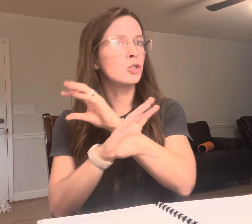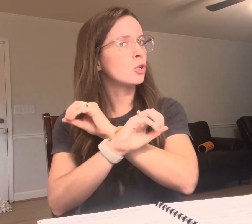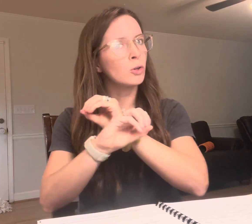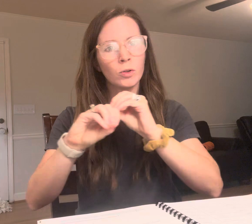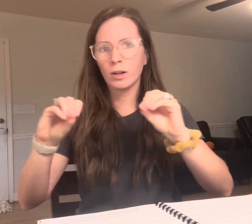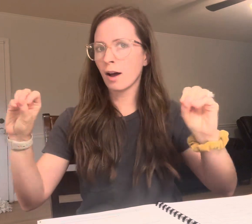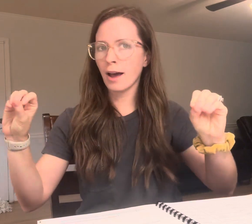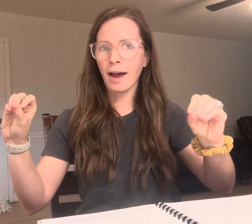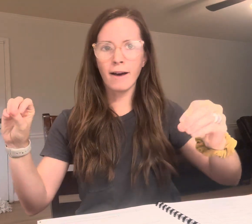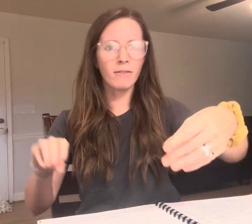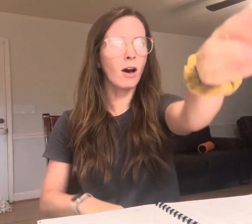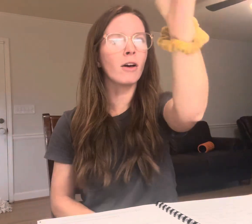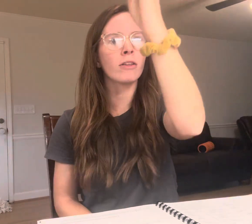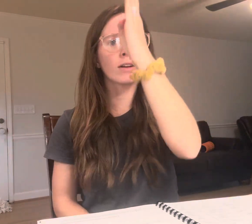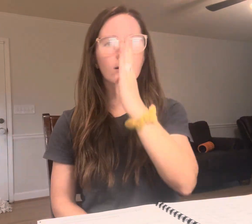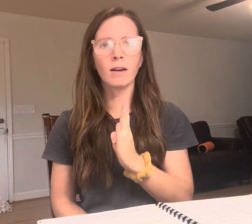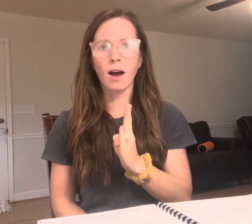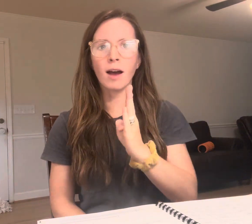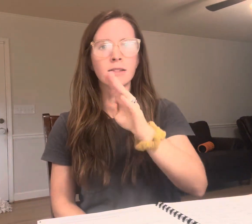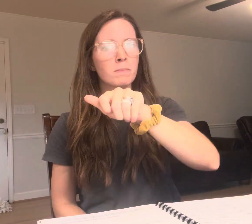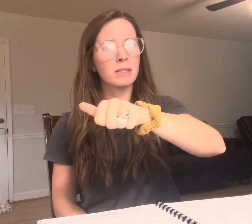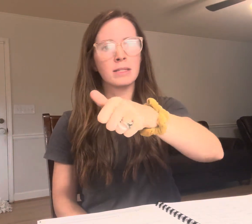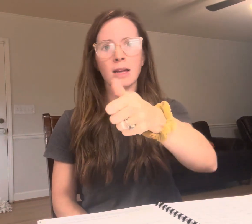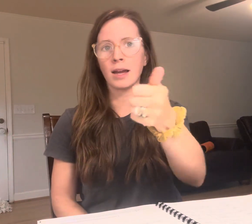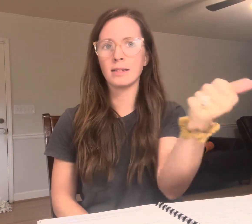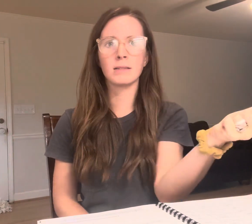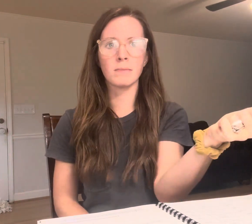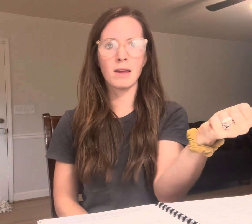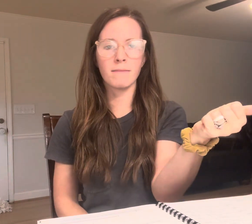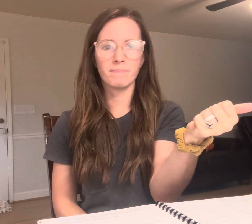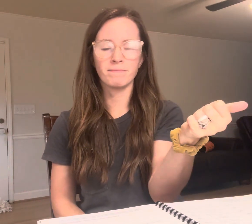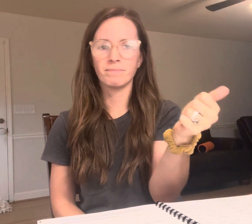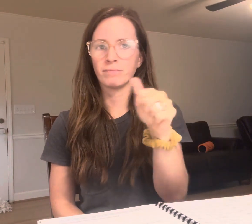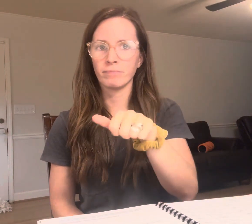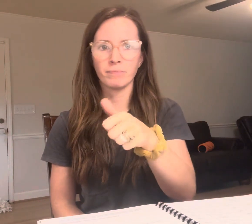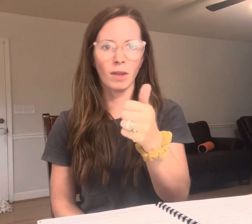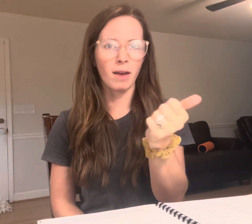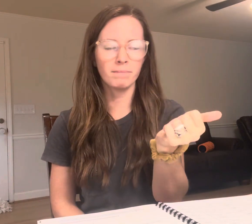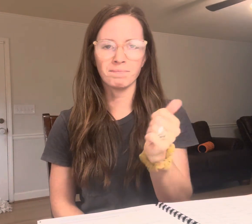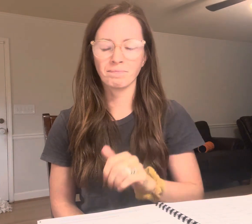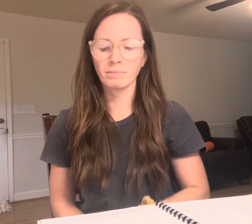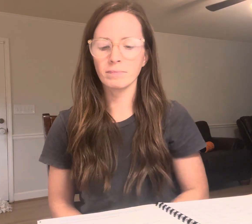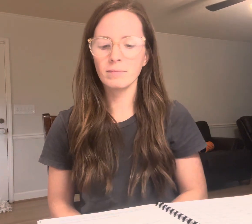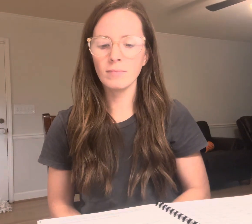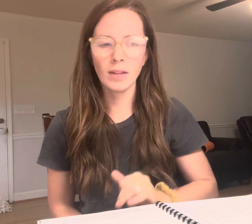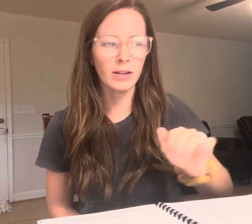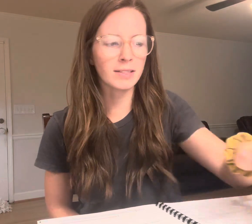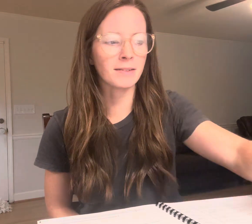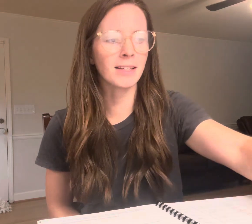do not have other gods besides me. Okay? It sounds like this.